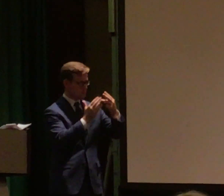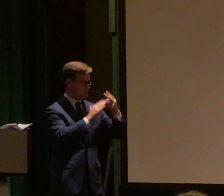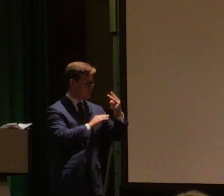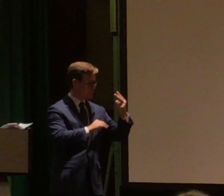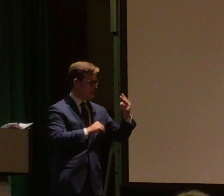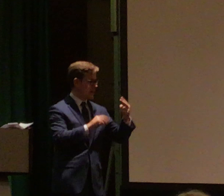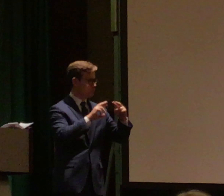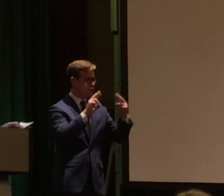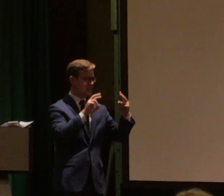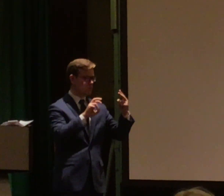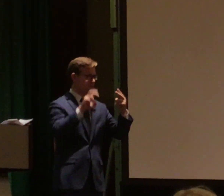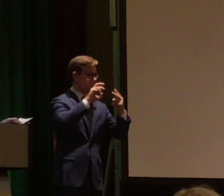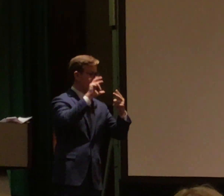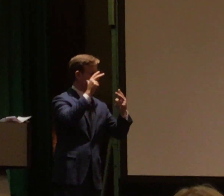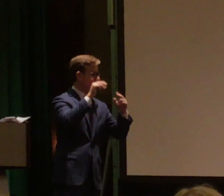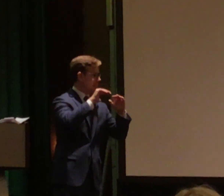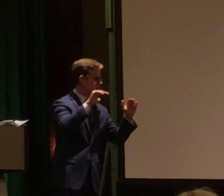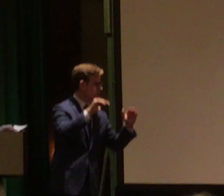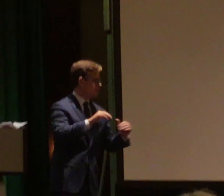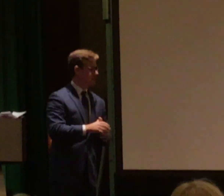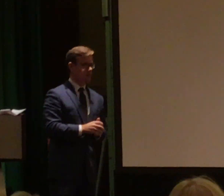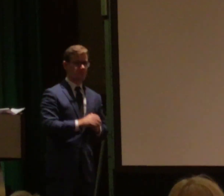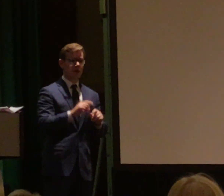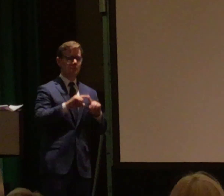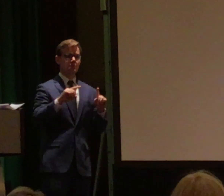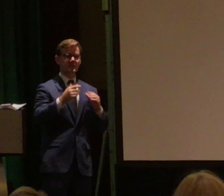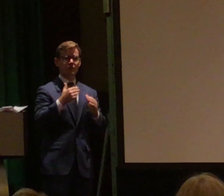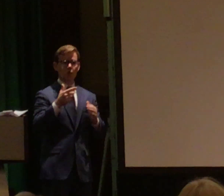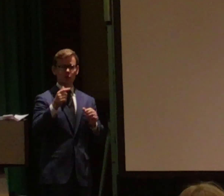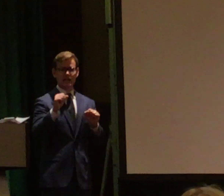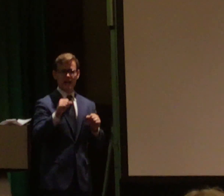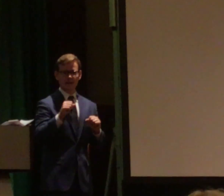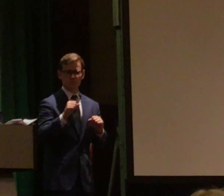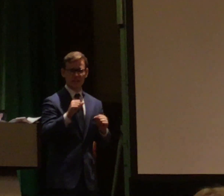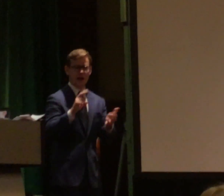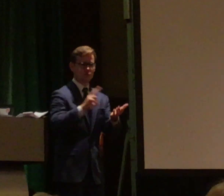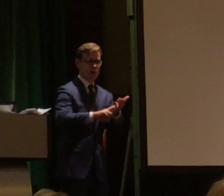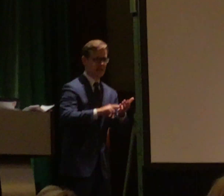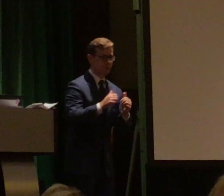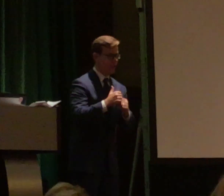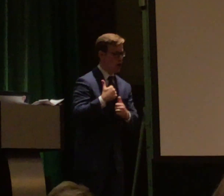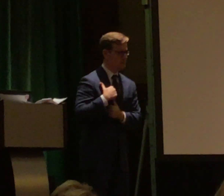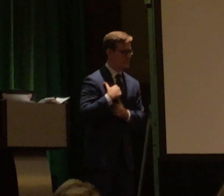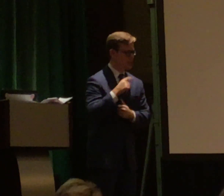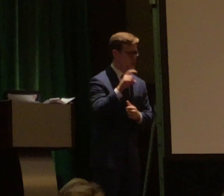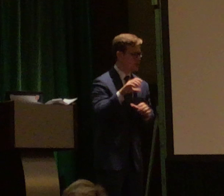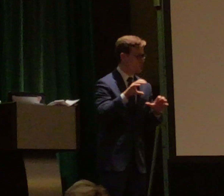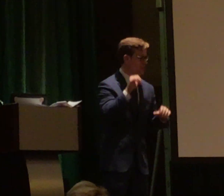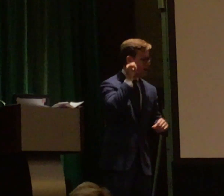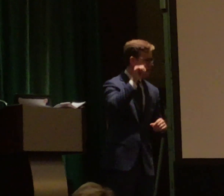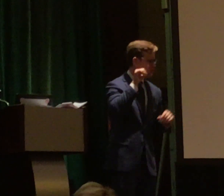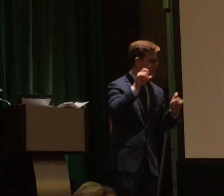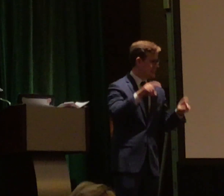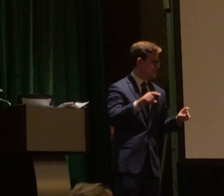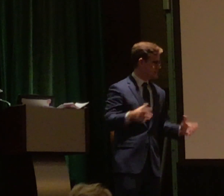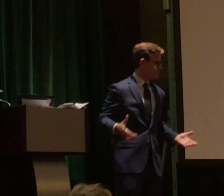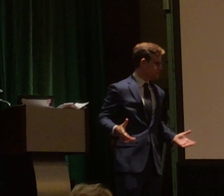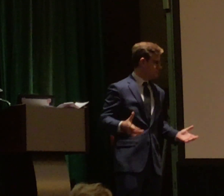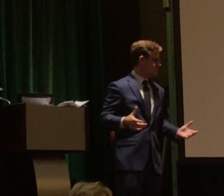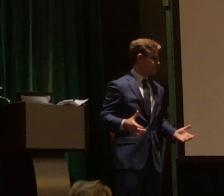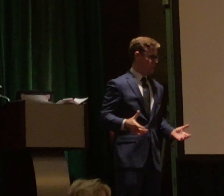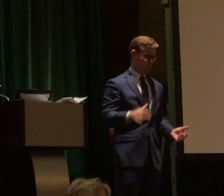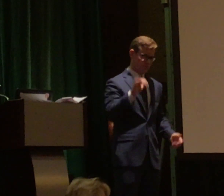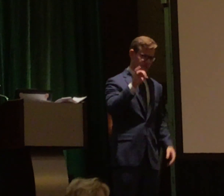2 years of the four-year ROTC program, I did very well. And when it was time for me to be promoted to my third year, it required that